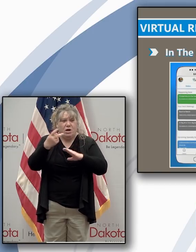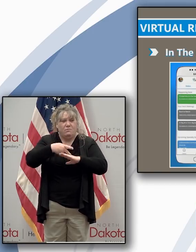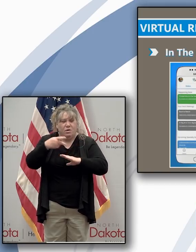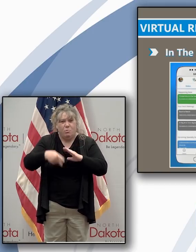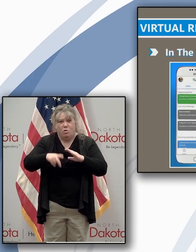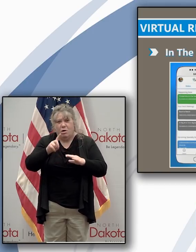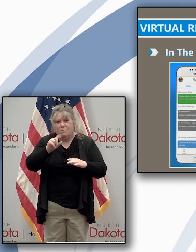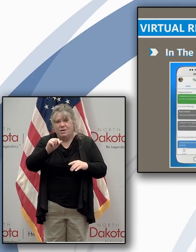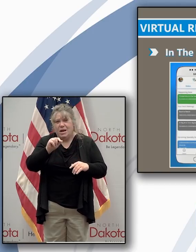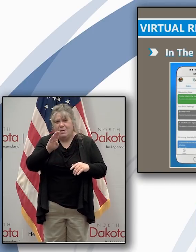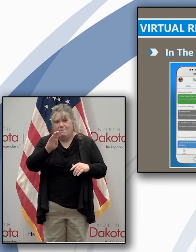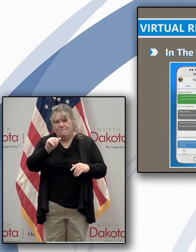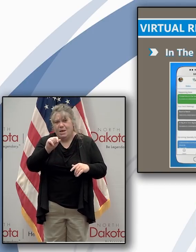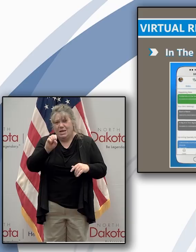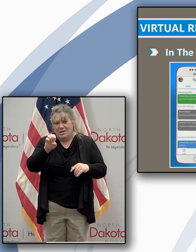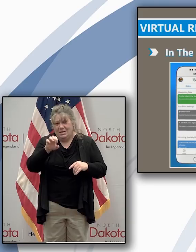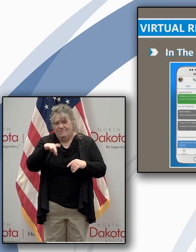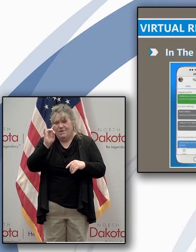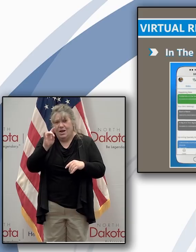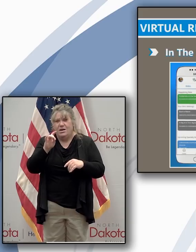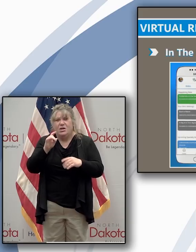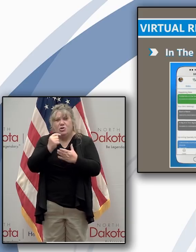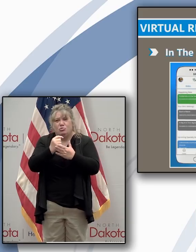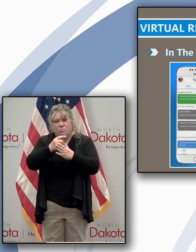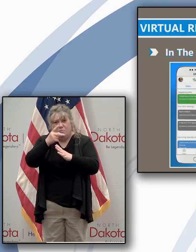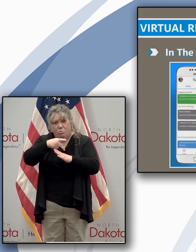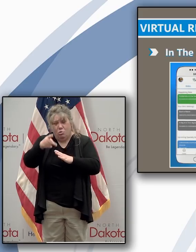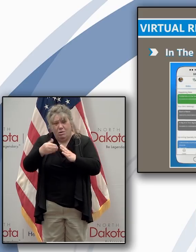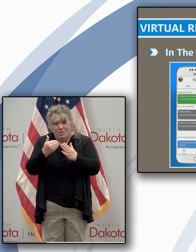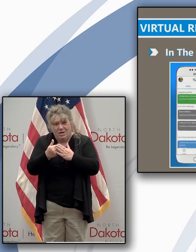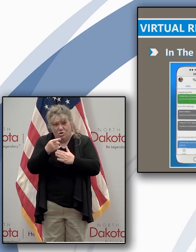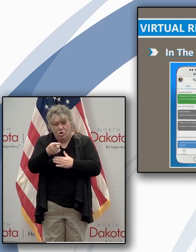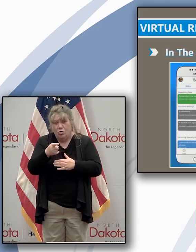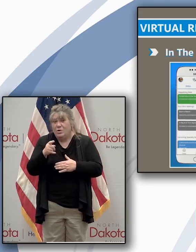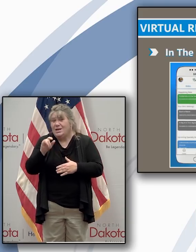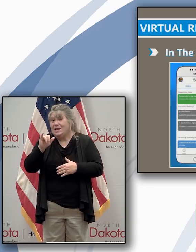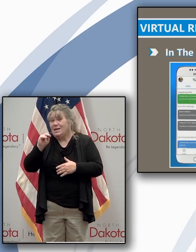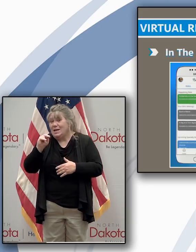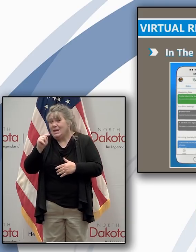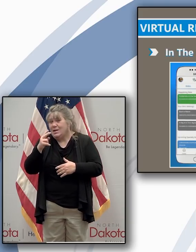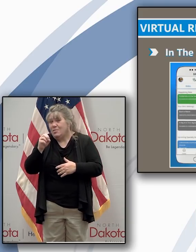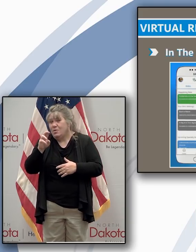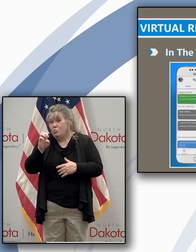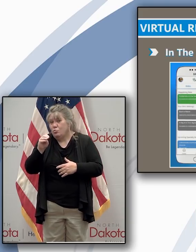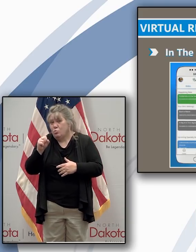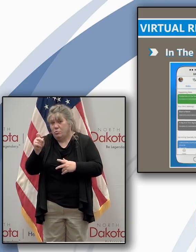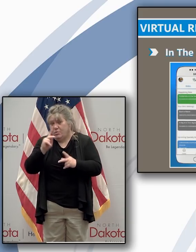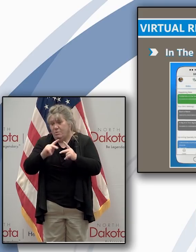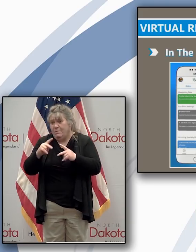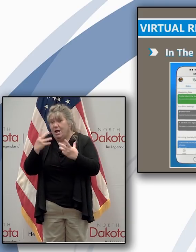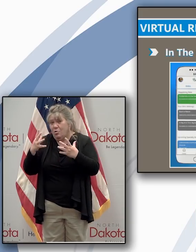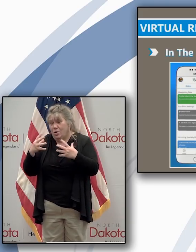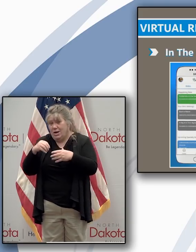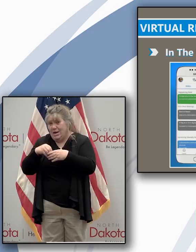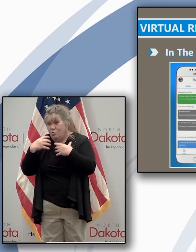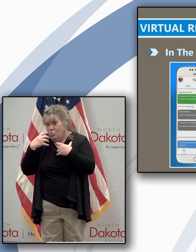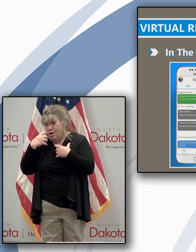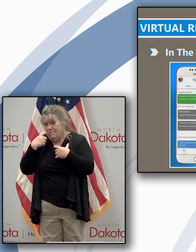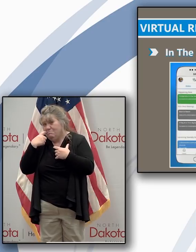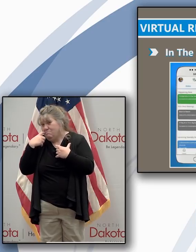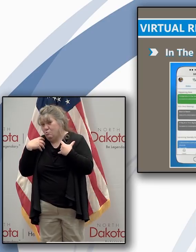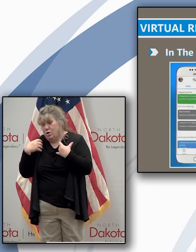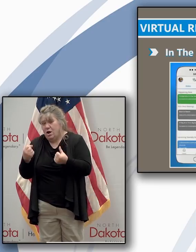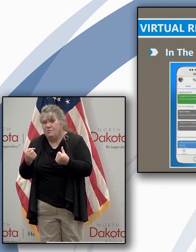database that can find treatment centers near you. And In the Rooms is for people that are already in recovery, those seeking immediate help from any